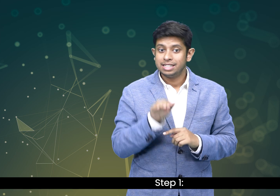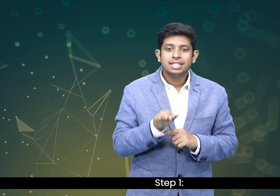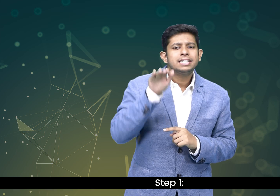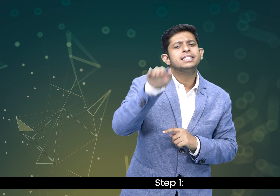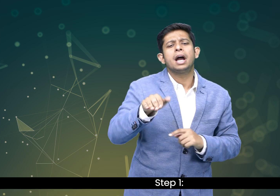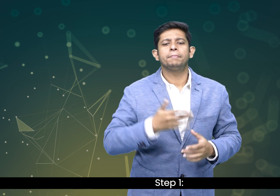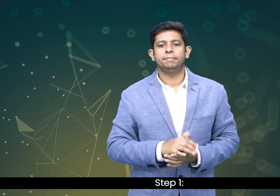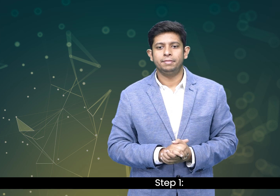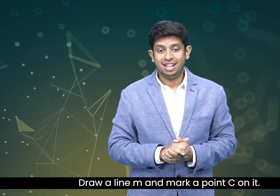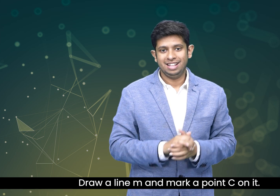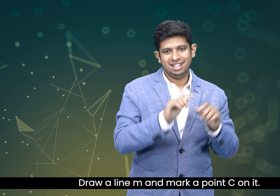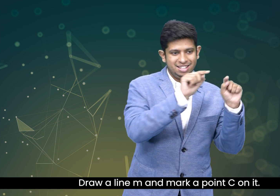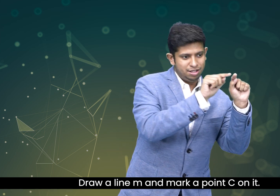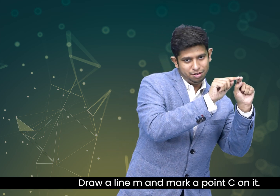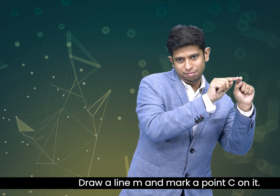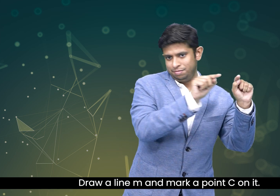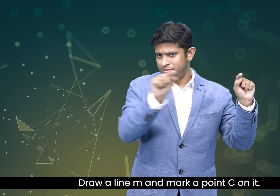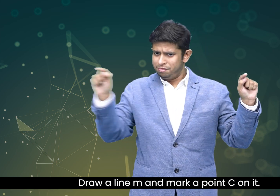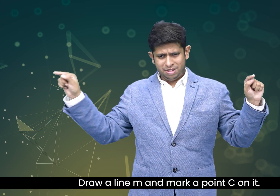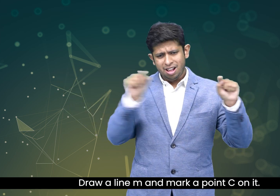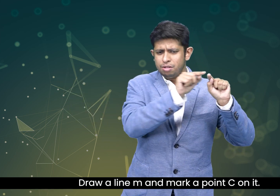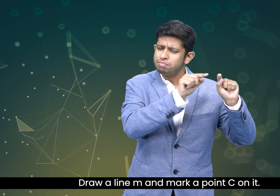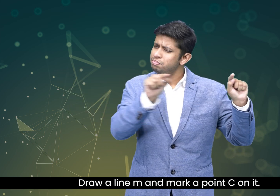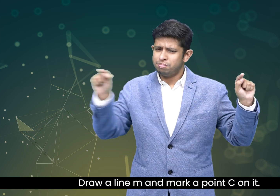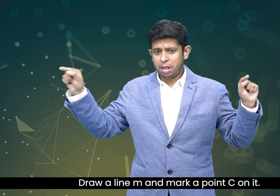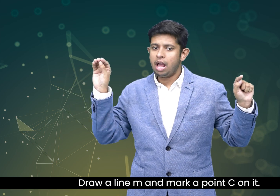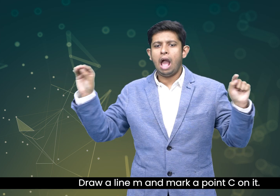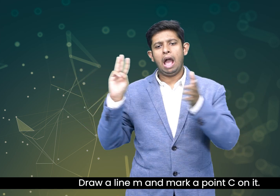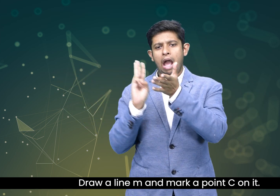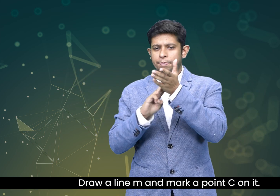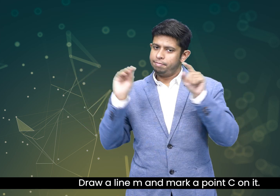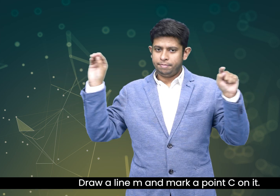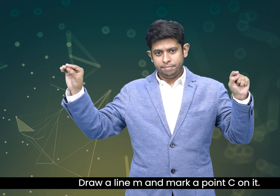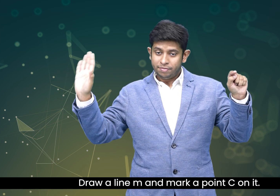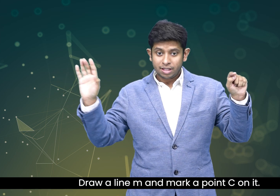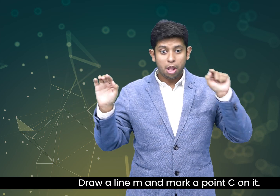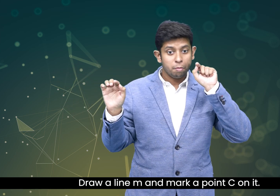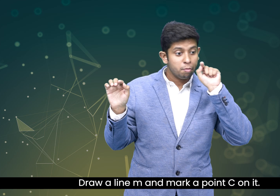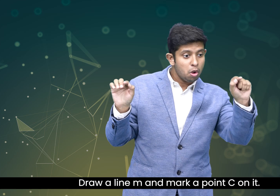Step 1. Draw a line M and mark a point C on it.